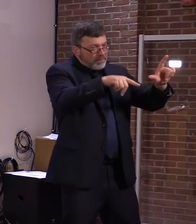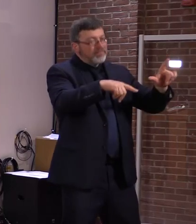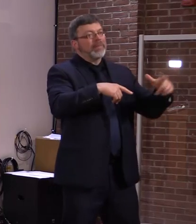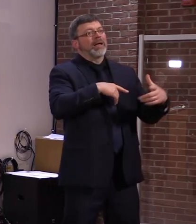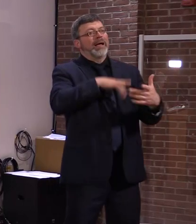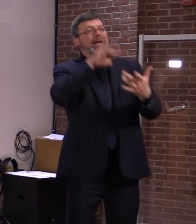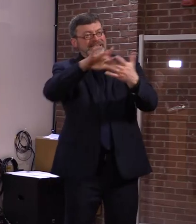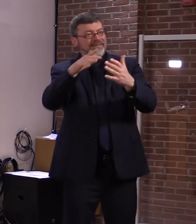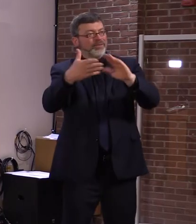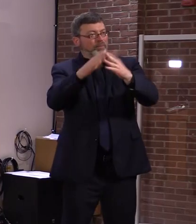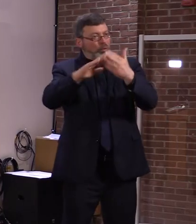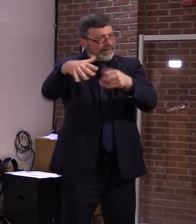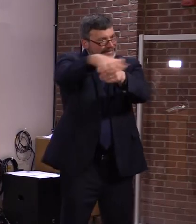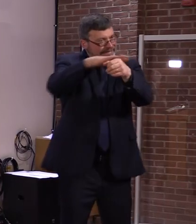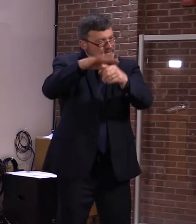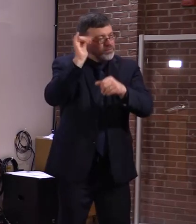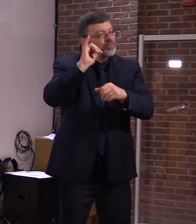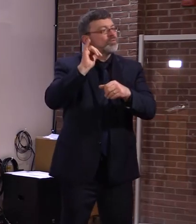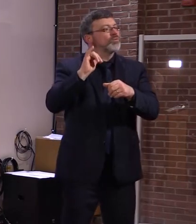Thank you. That's it for me.